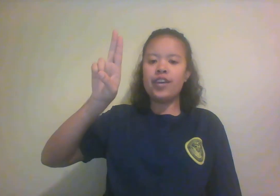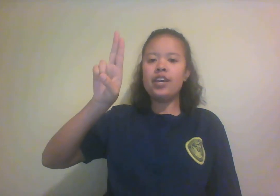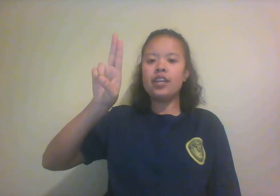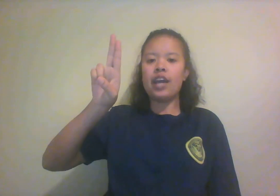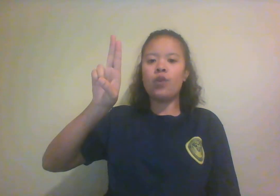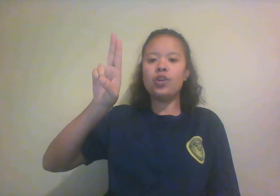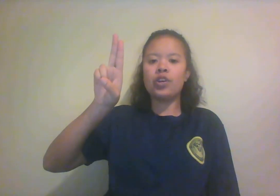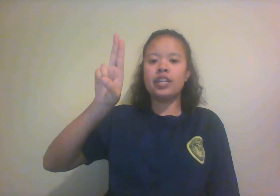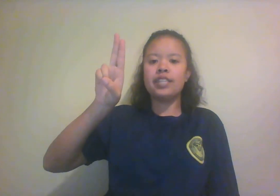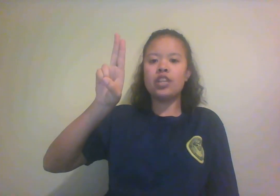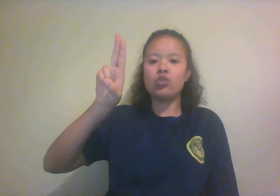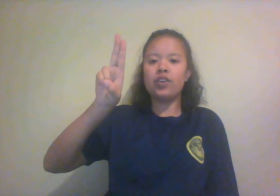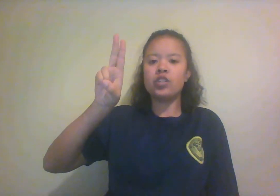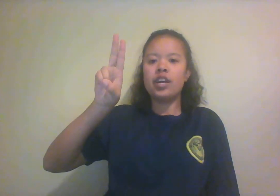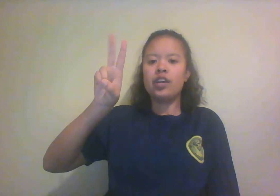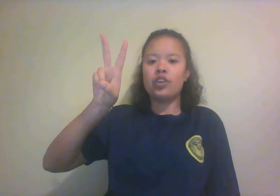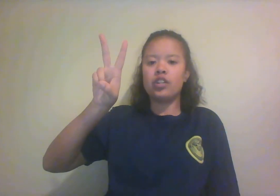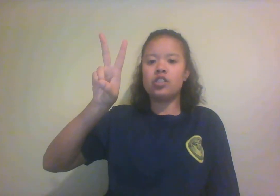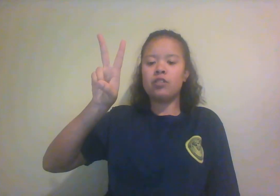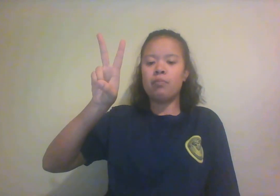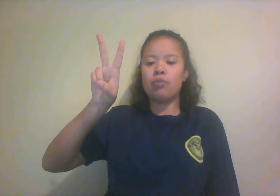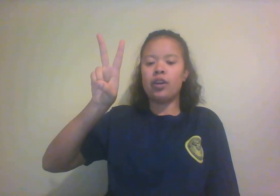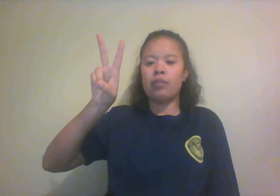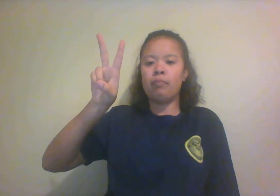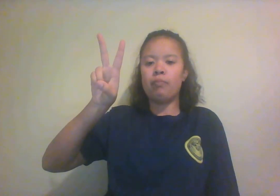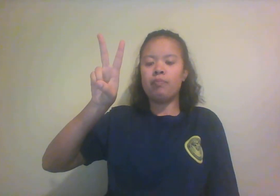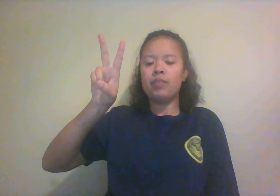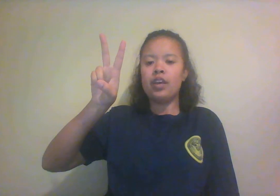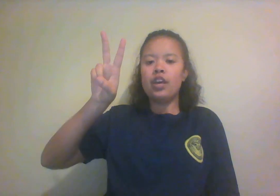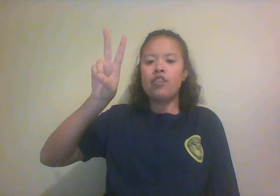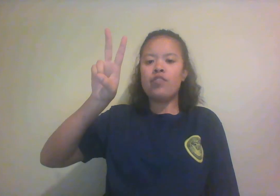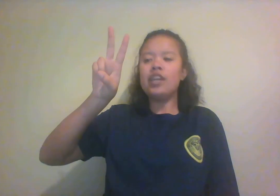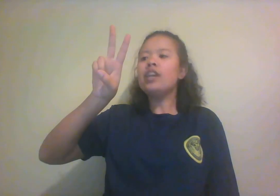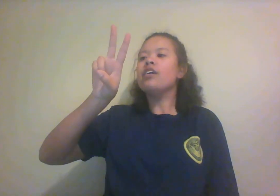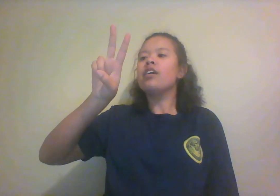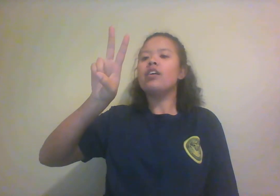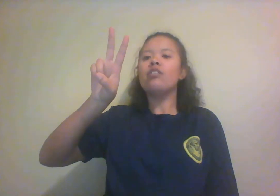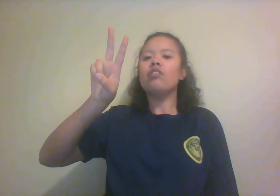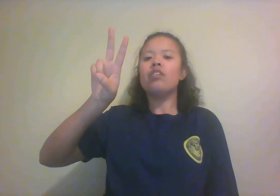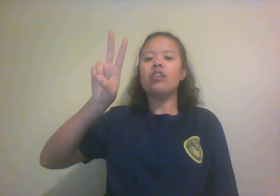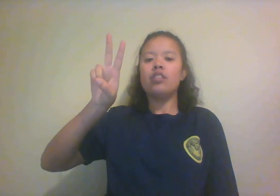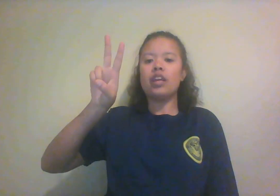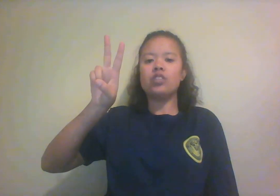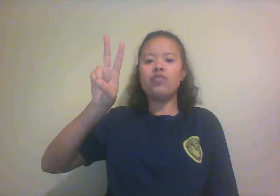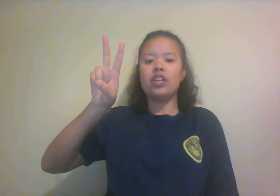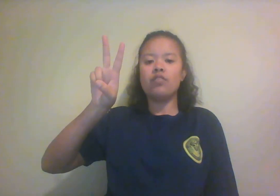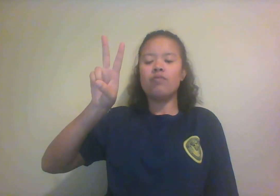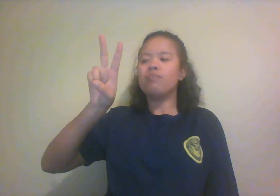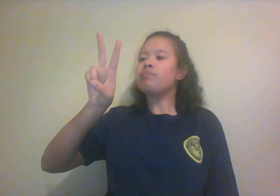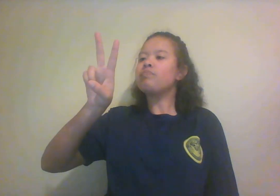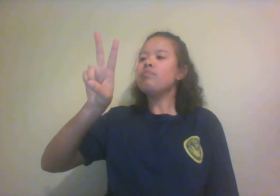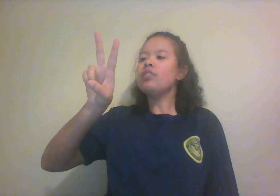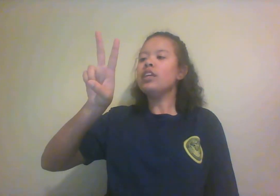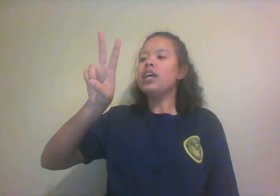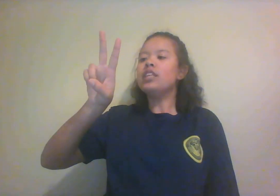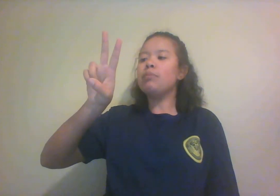V, now you're going to take those fingers and you're going to separate them. V, that's V. W,